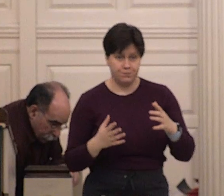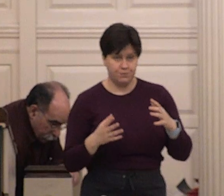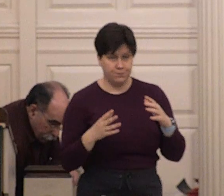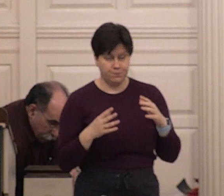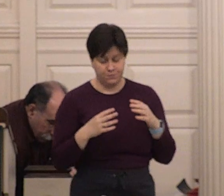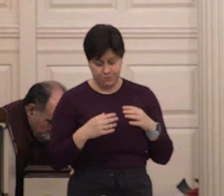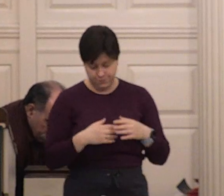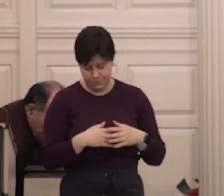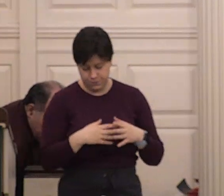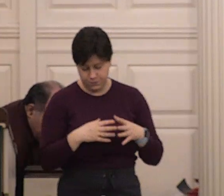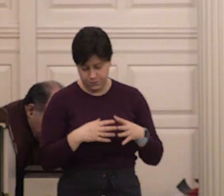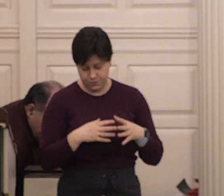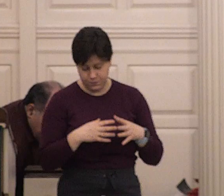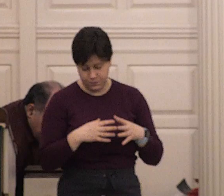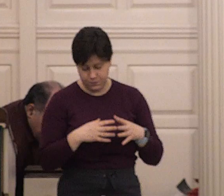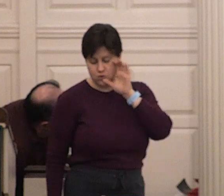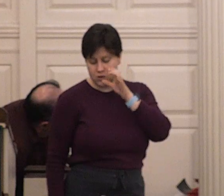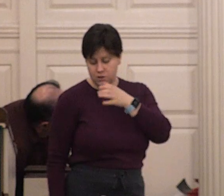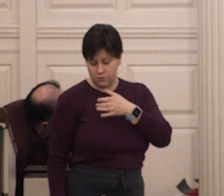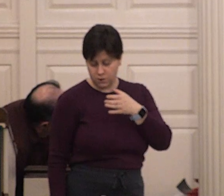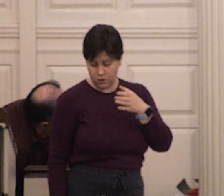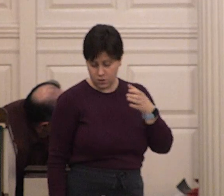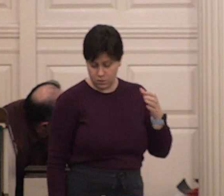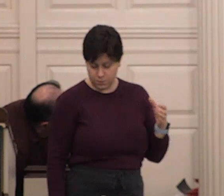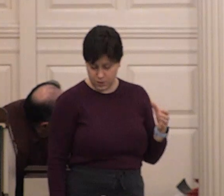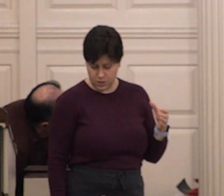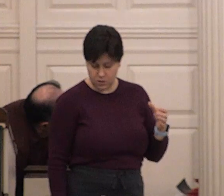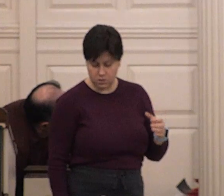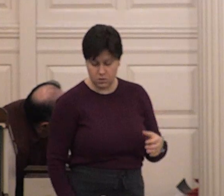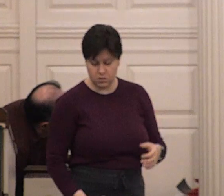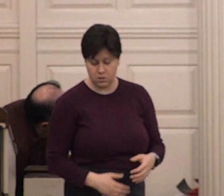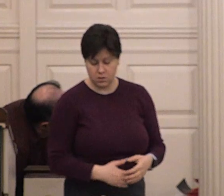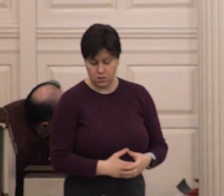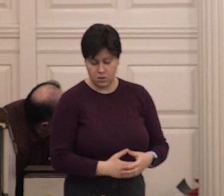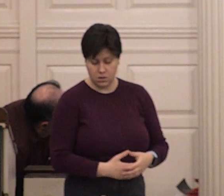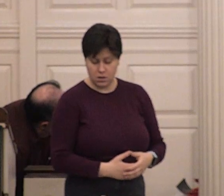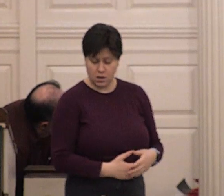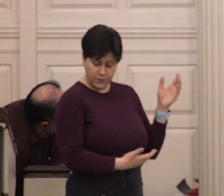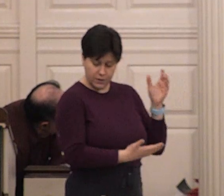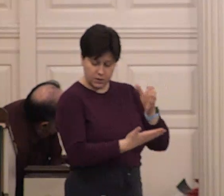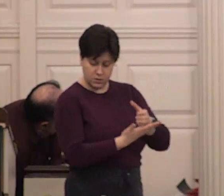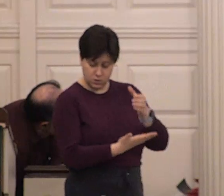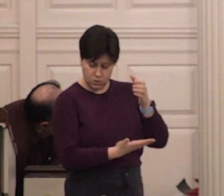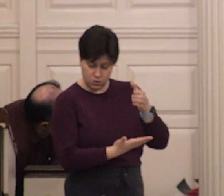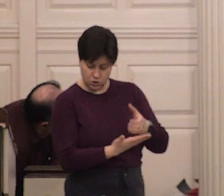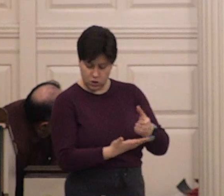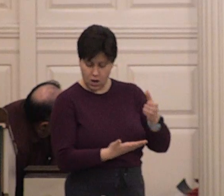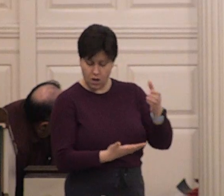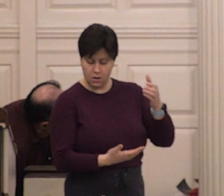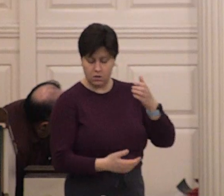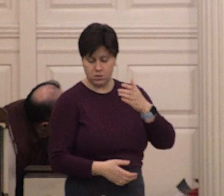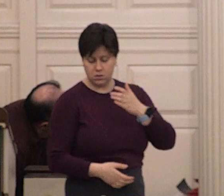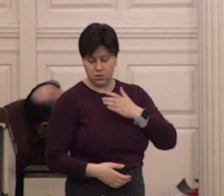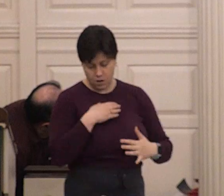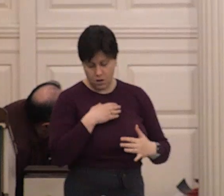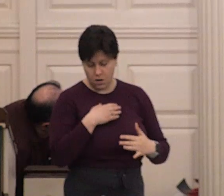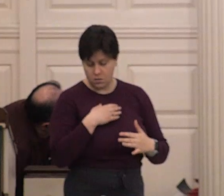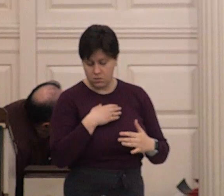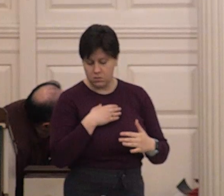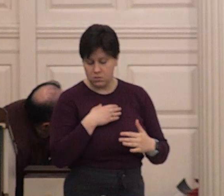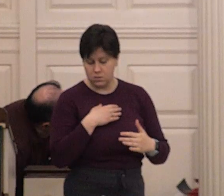take this, all of you, and drink from it, for this is the chalice of my